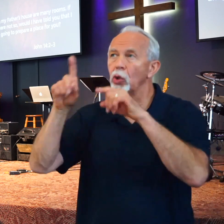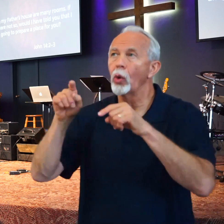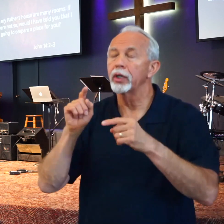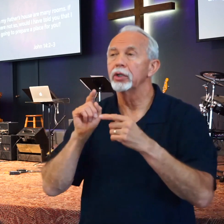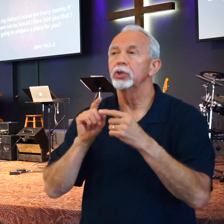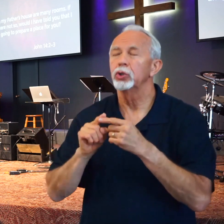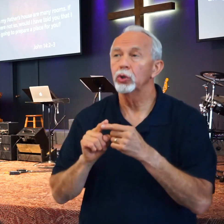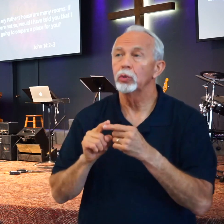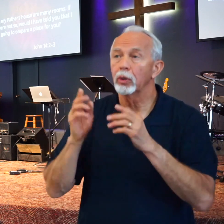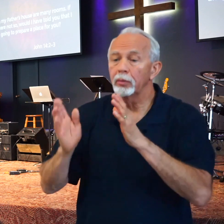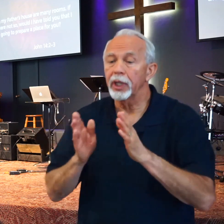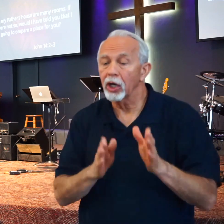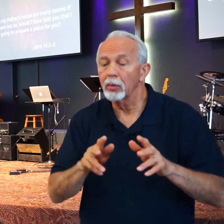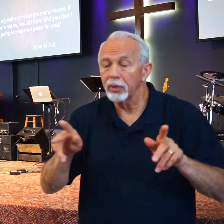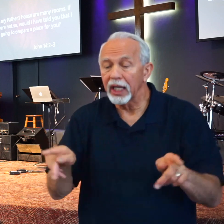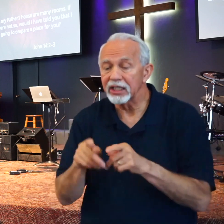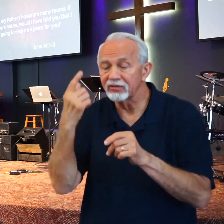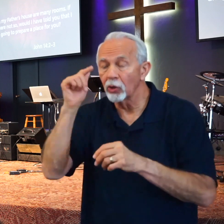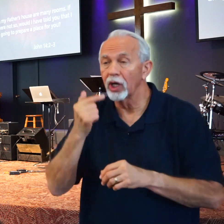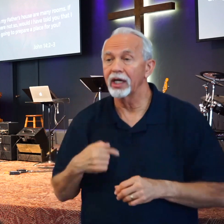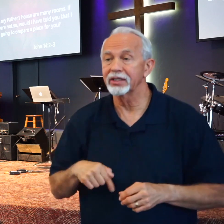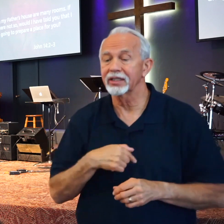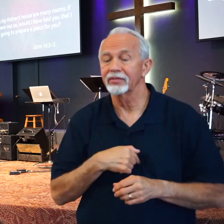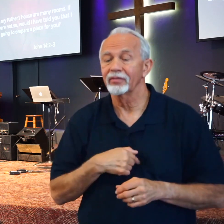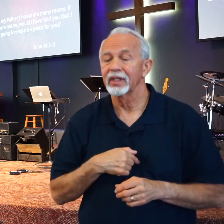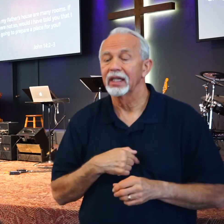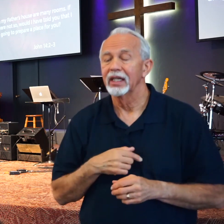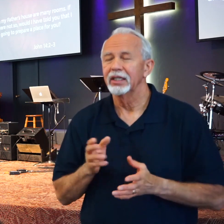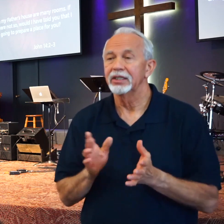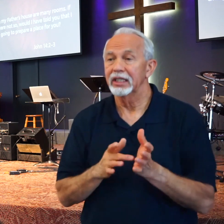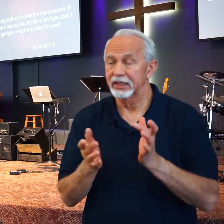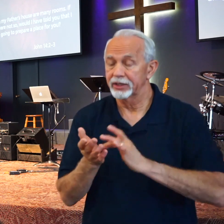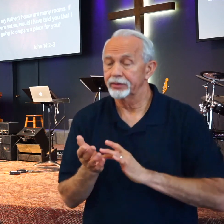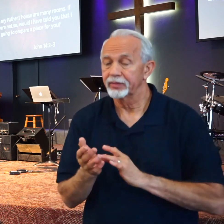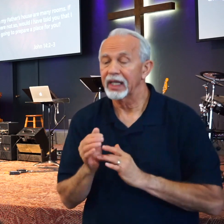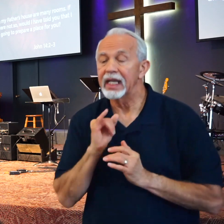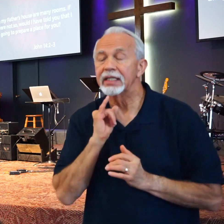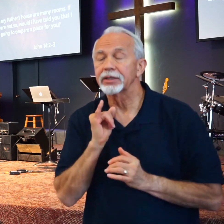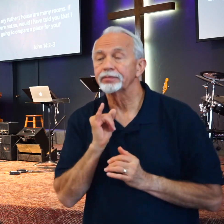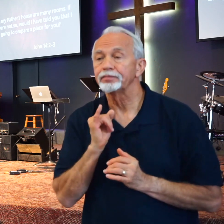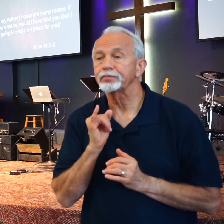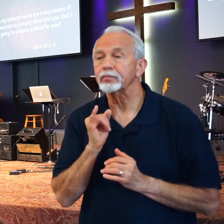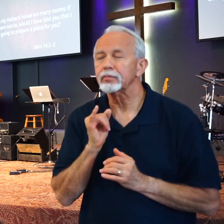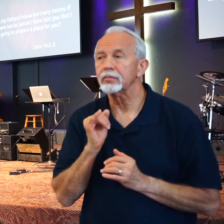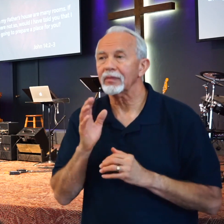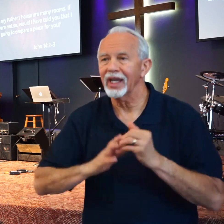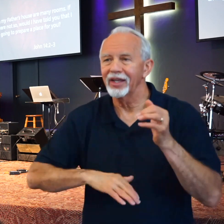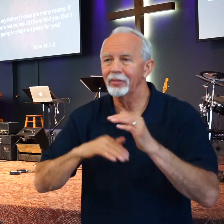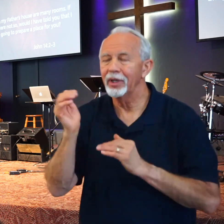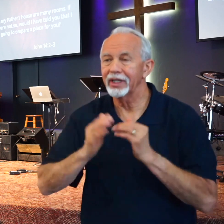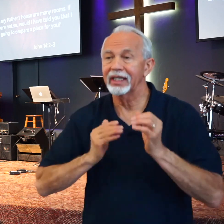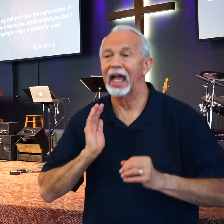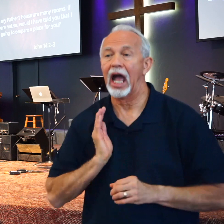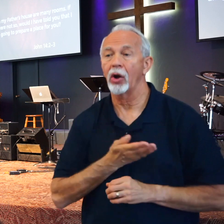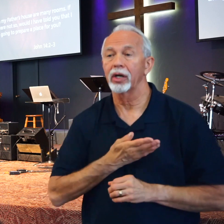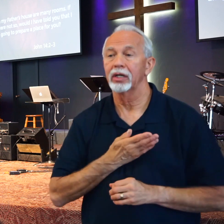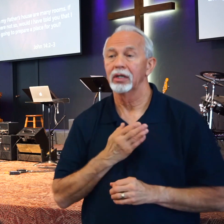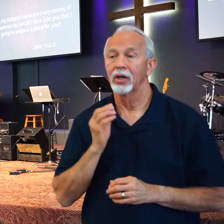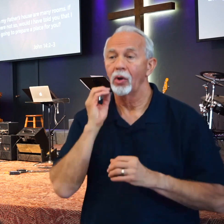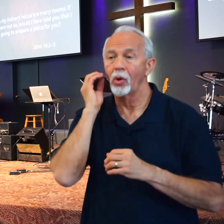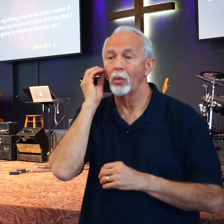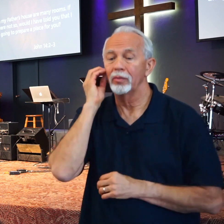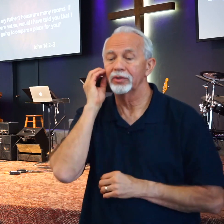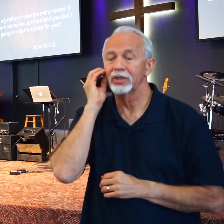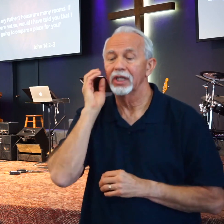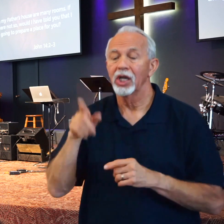depart to prepare a place for us. You see, Jesus is building our home.